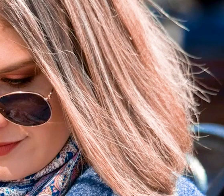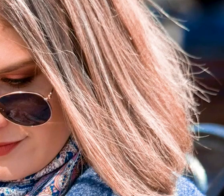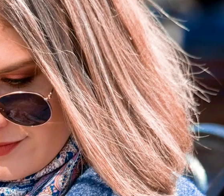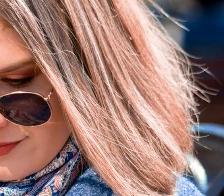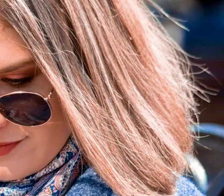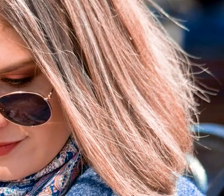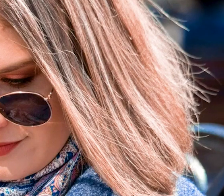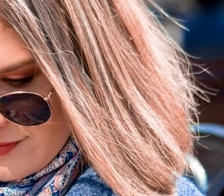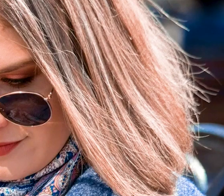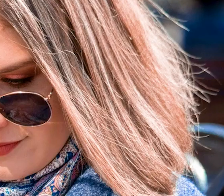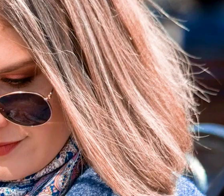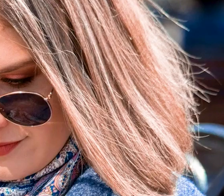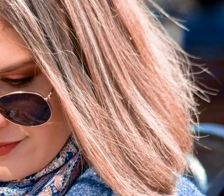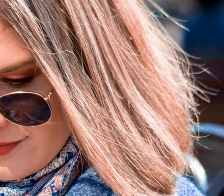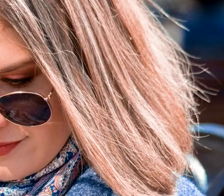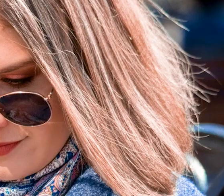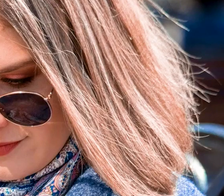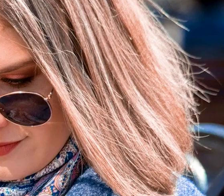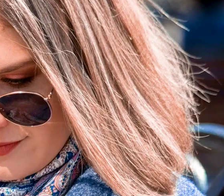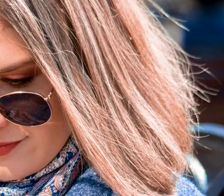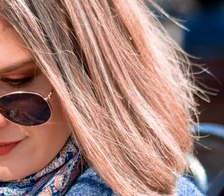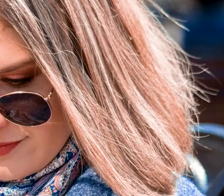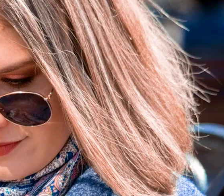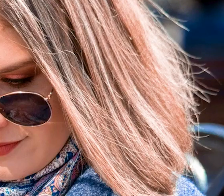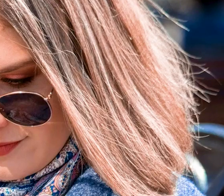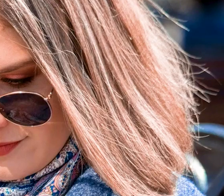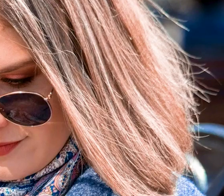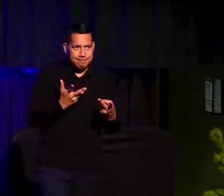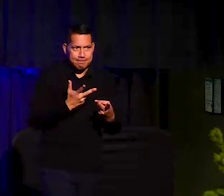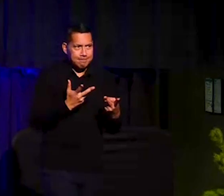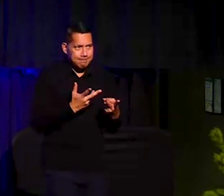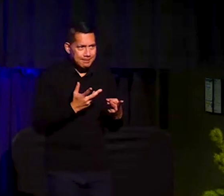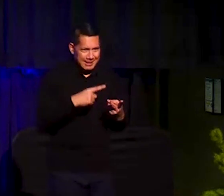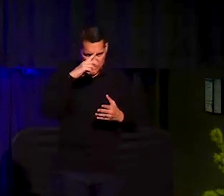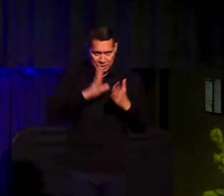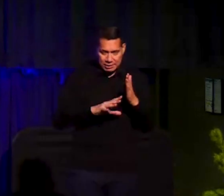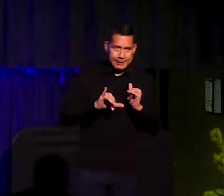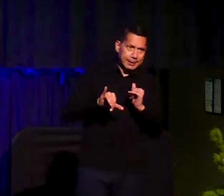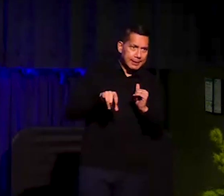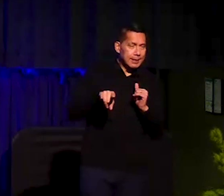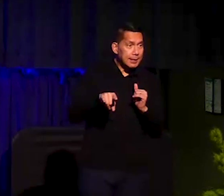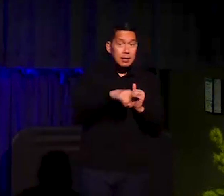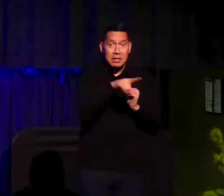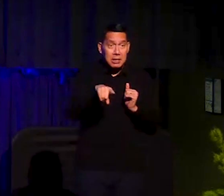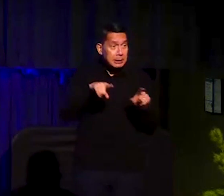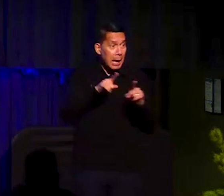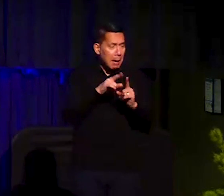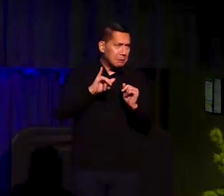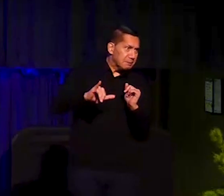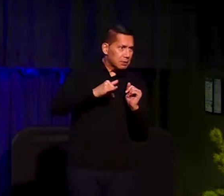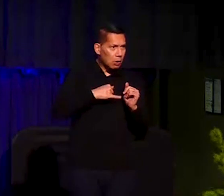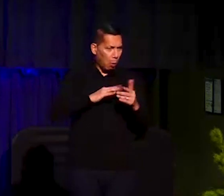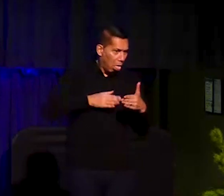the barriers that they've faced, the things that they've encountered. You might have experienced some things as well.